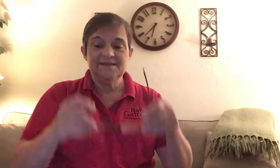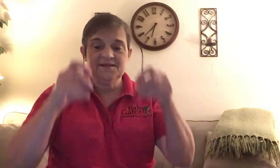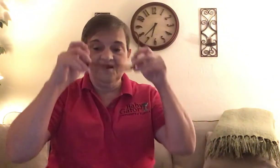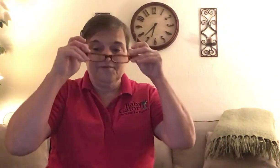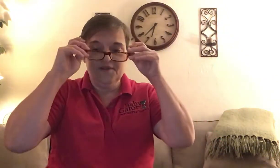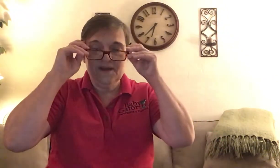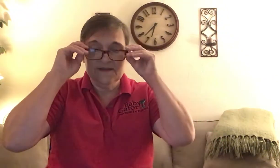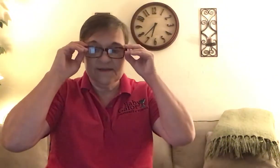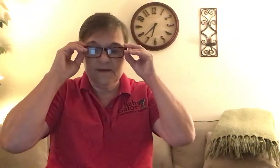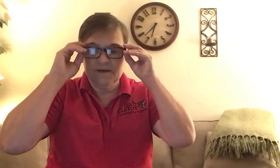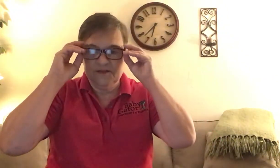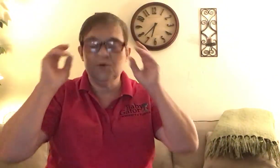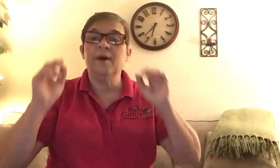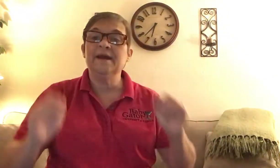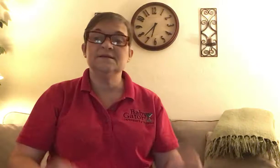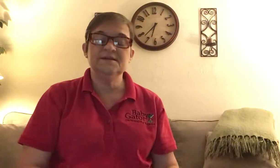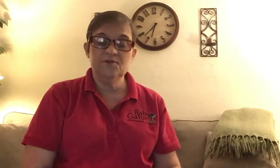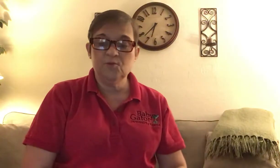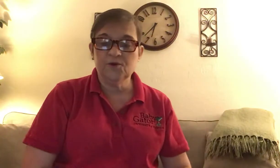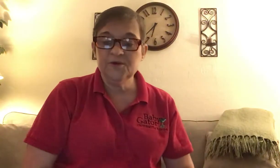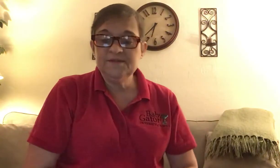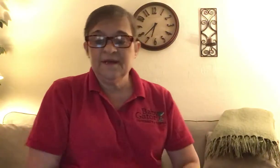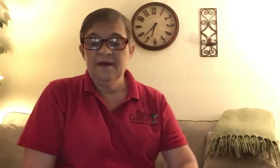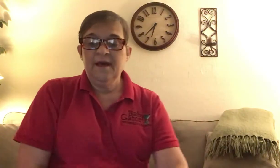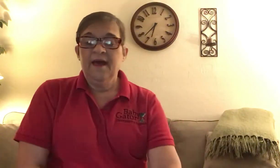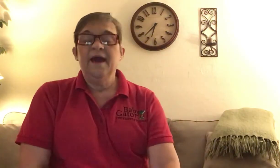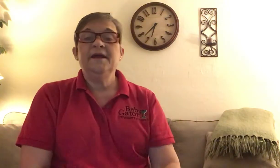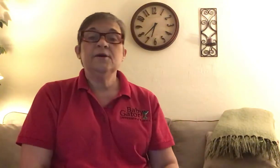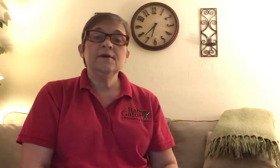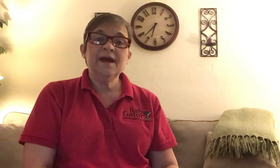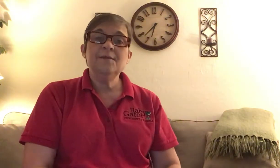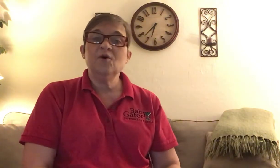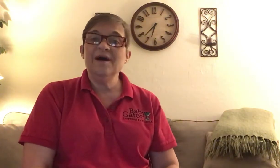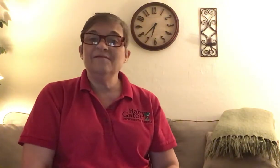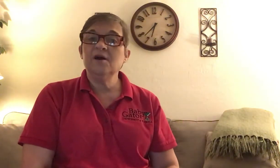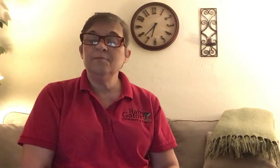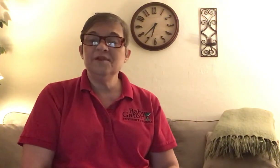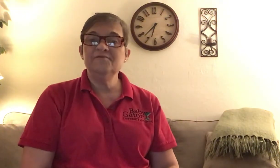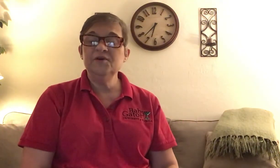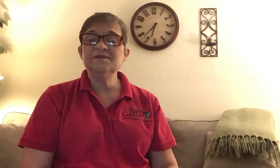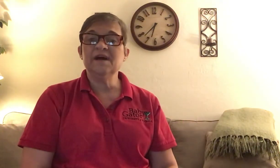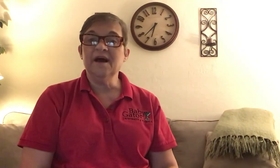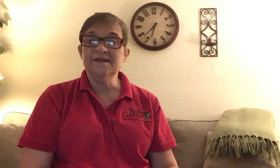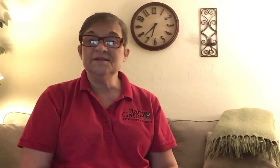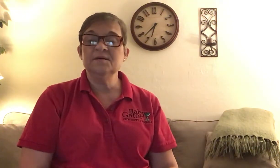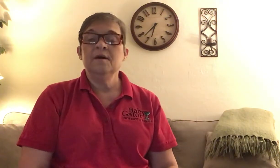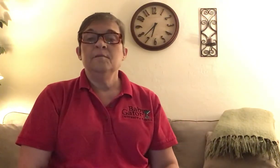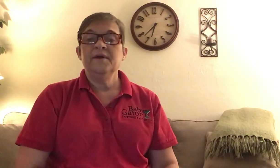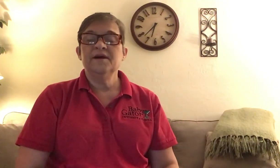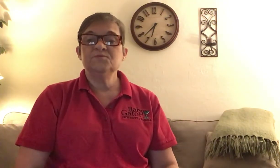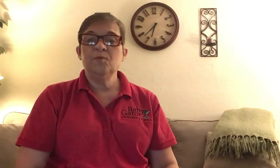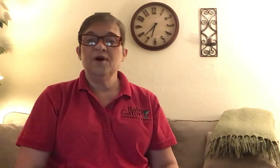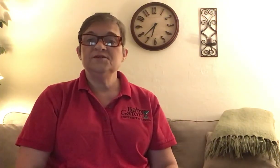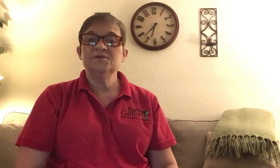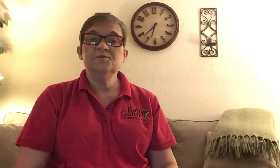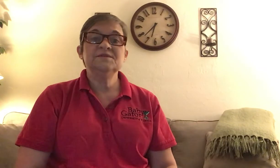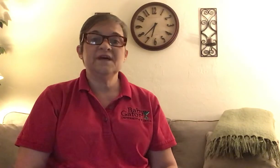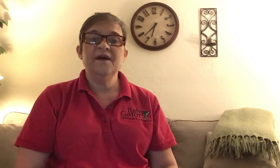on for this, so I can see the words. And here again, we'll have a couple of new signs, because we want to sign the